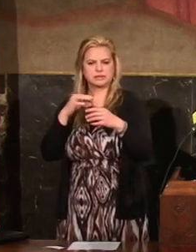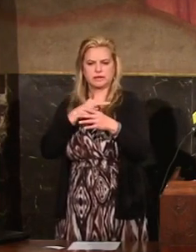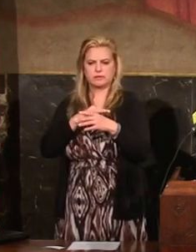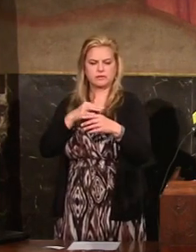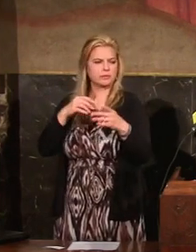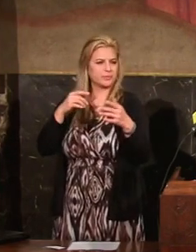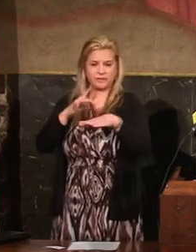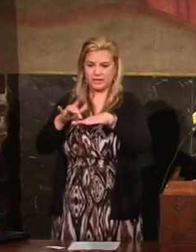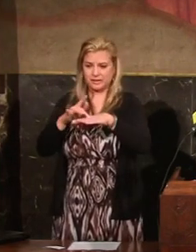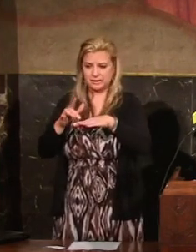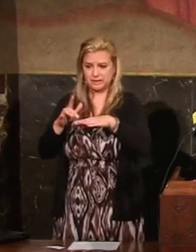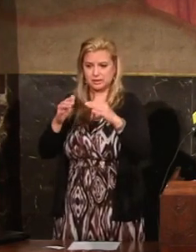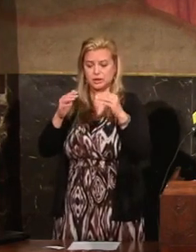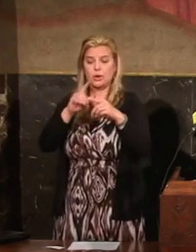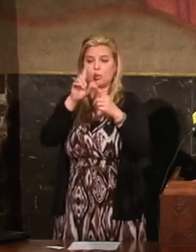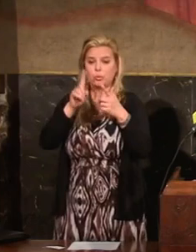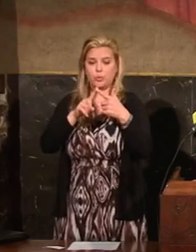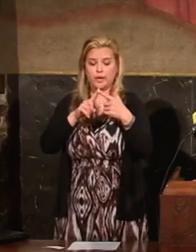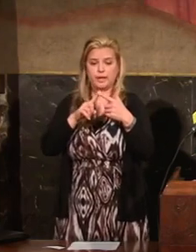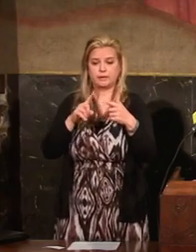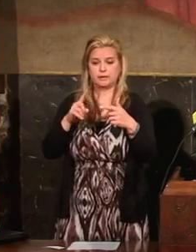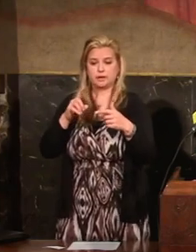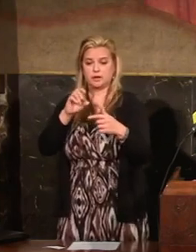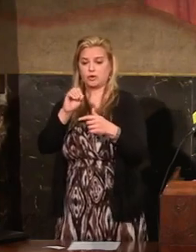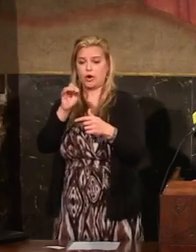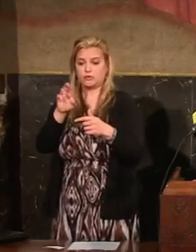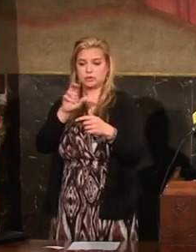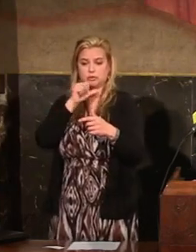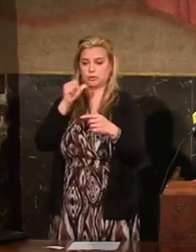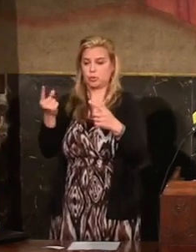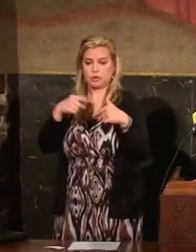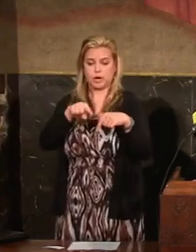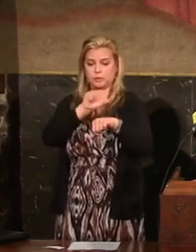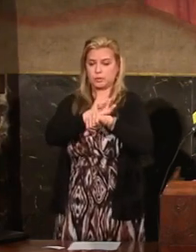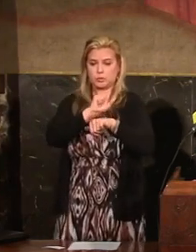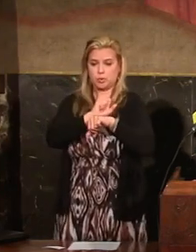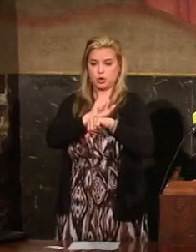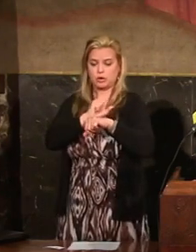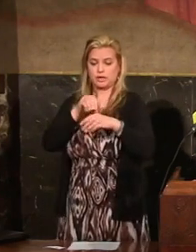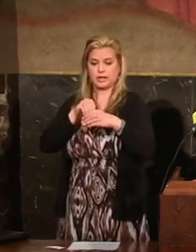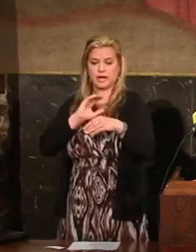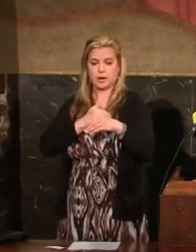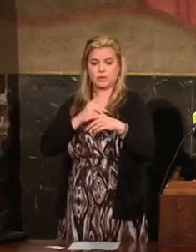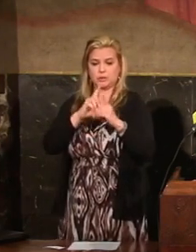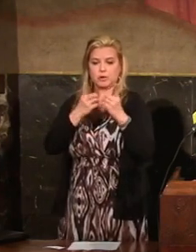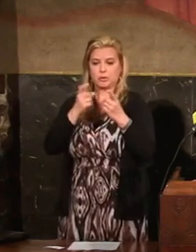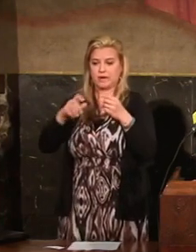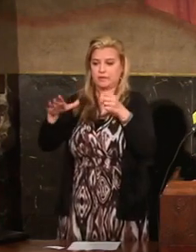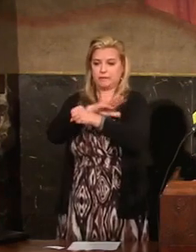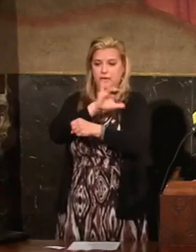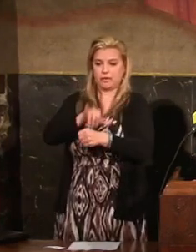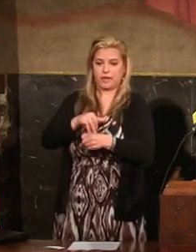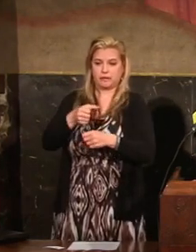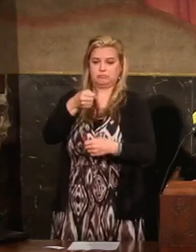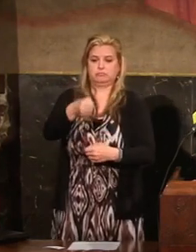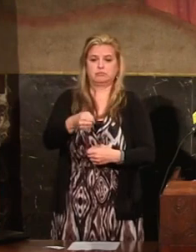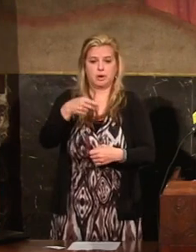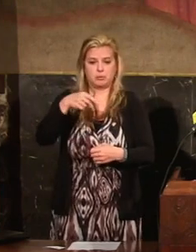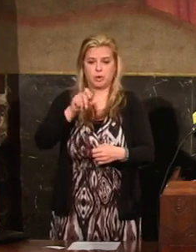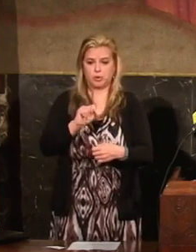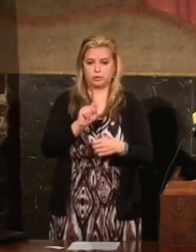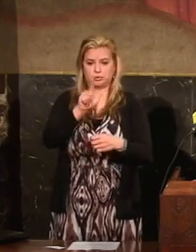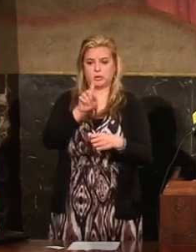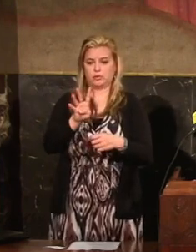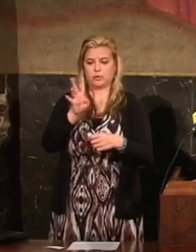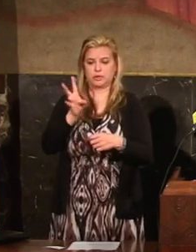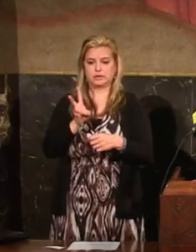now, when a correctional officer doesn't come to work in our department, we have to fill that post. We 24/7. We